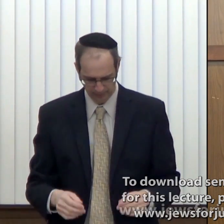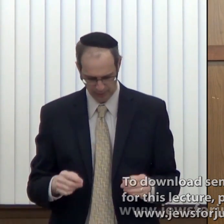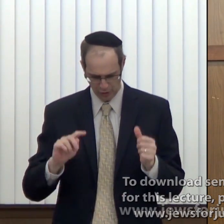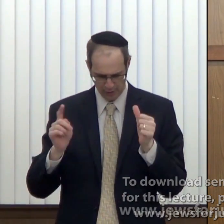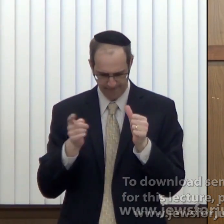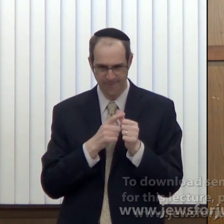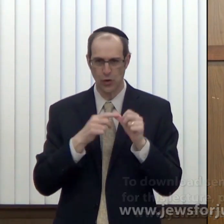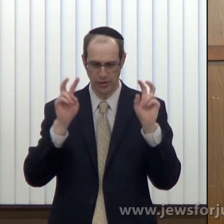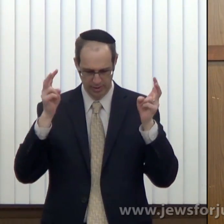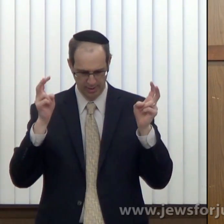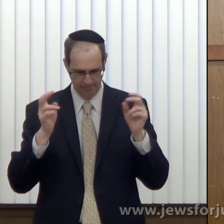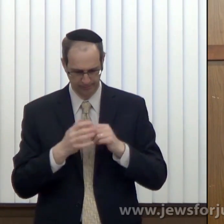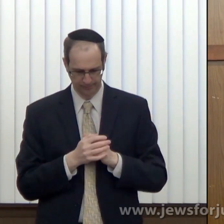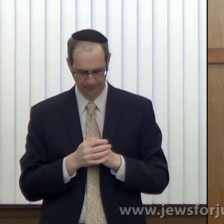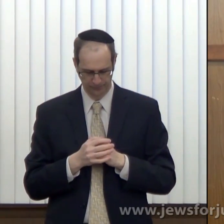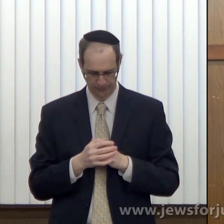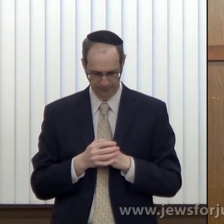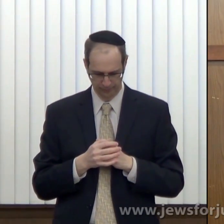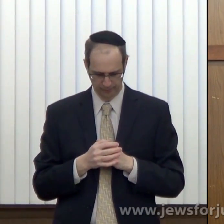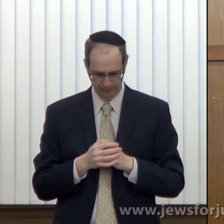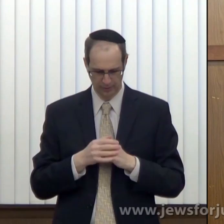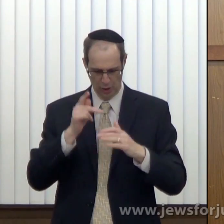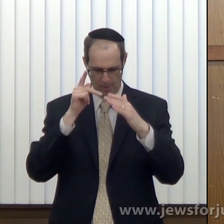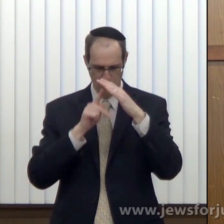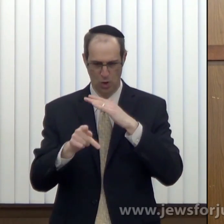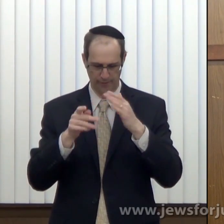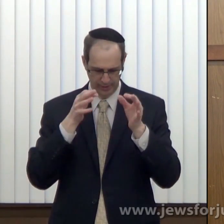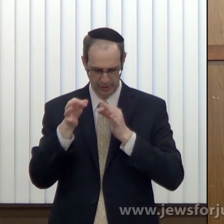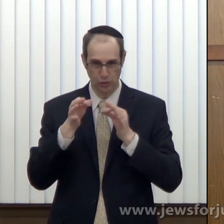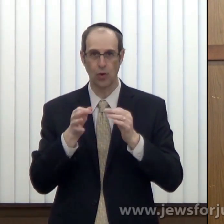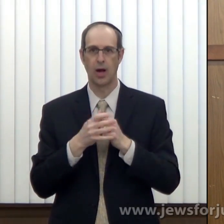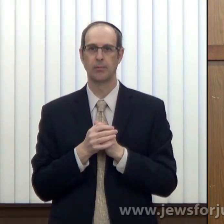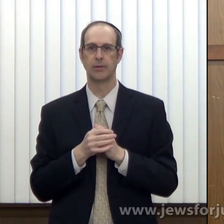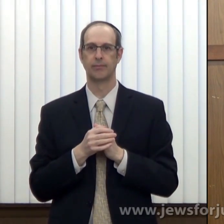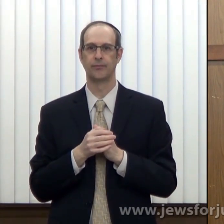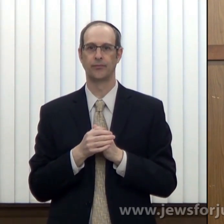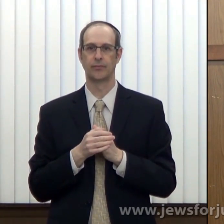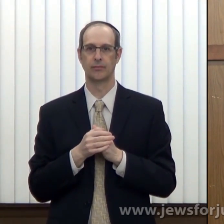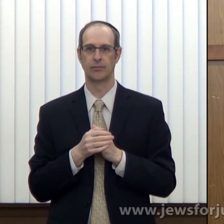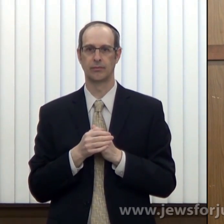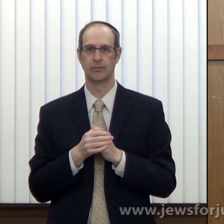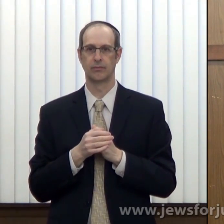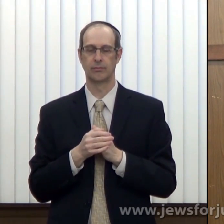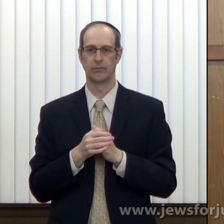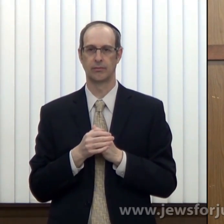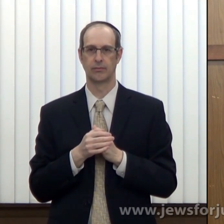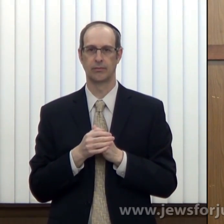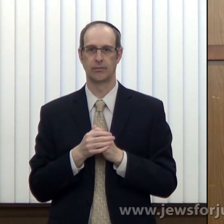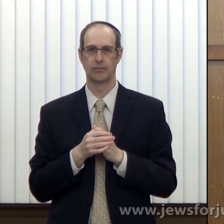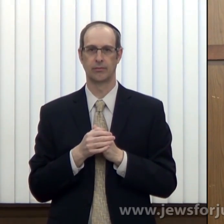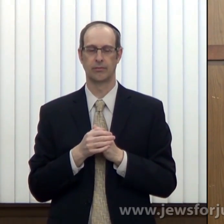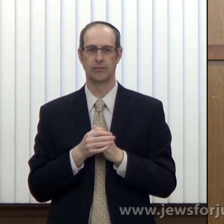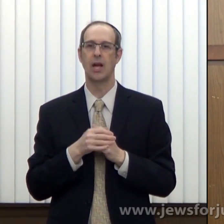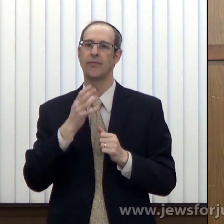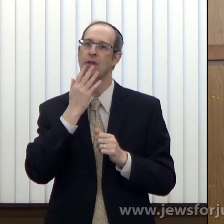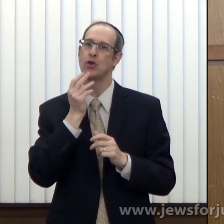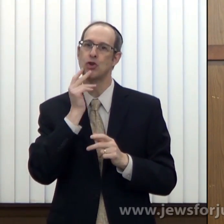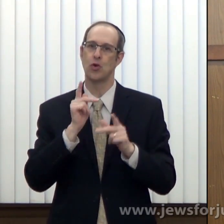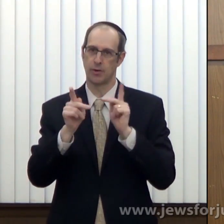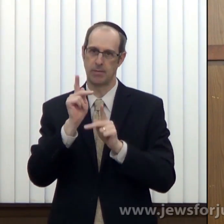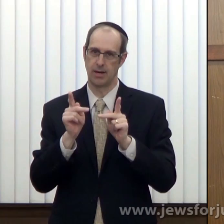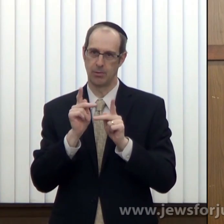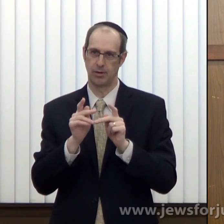the first theme that the prophets described was that the Jewish